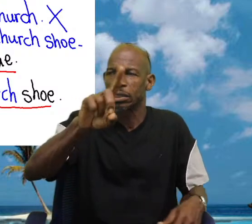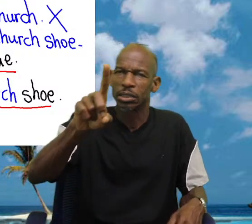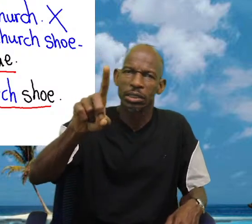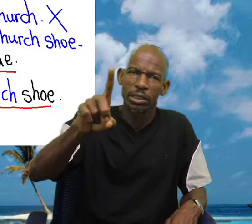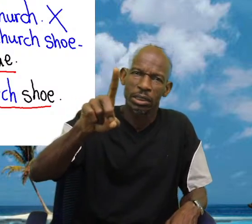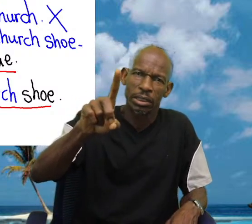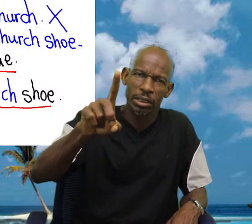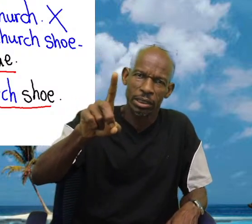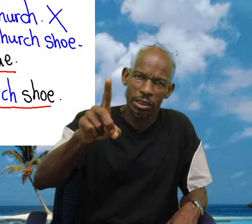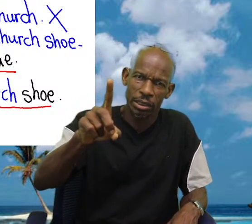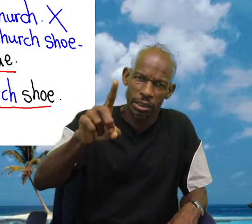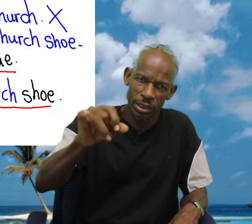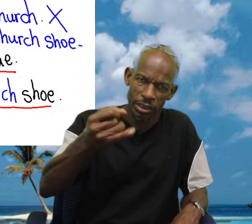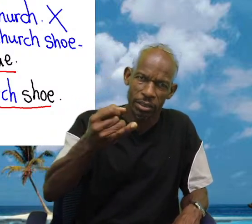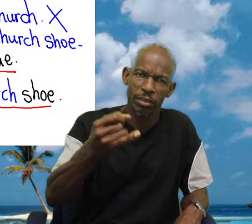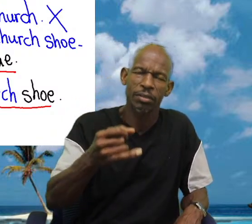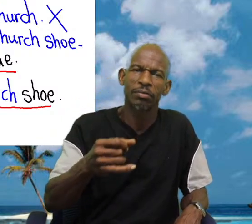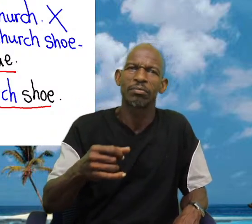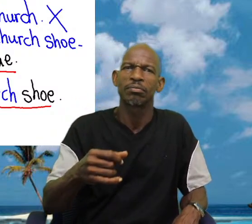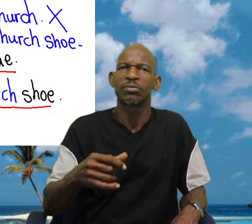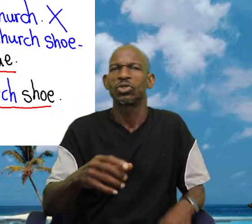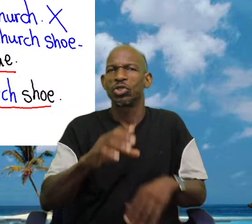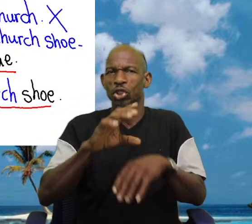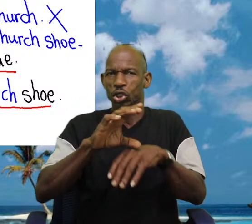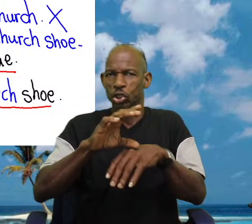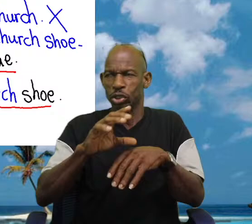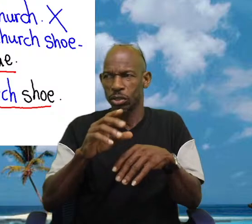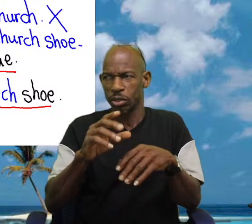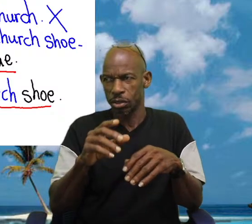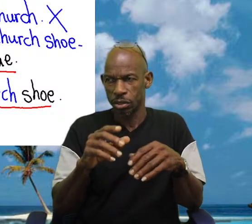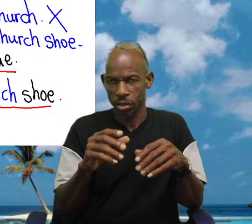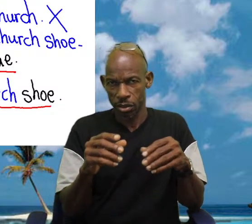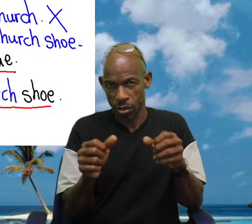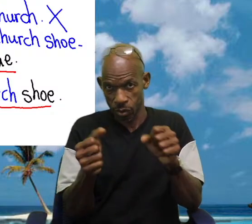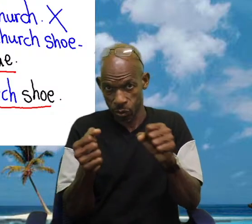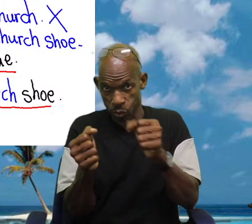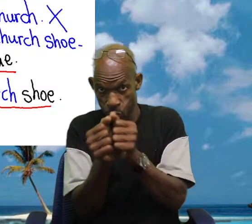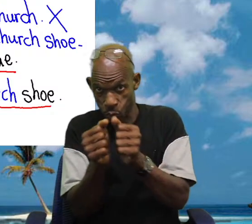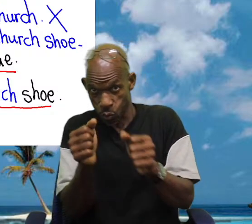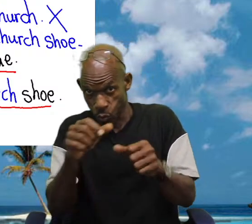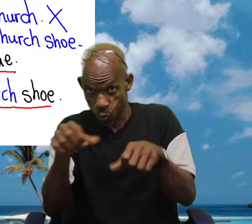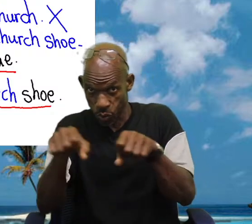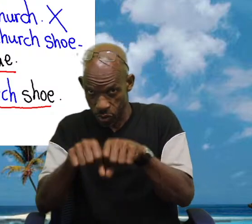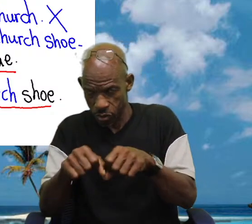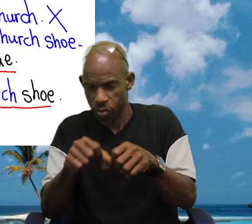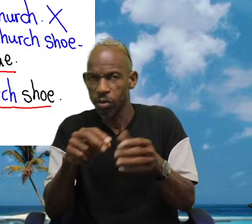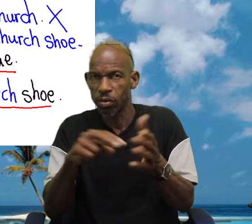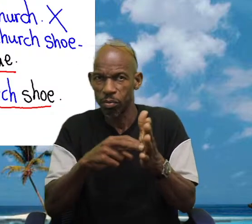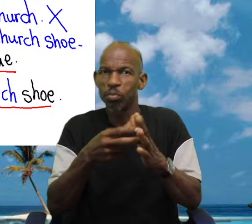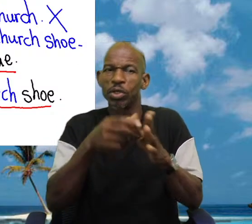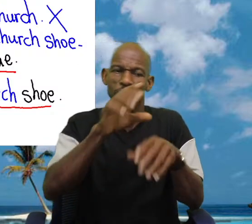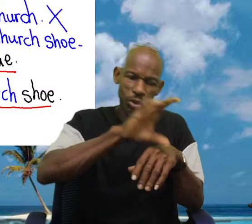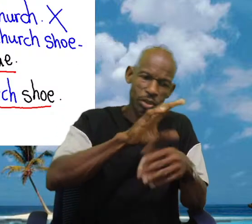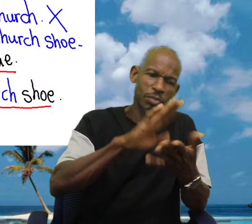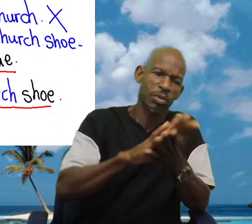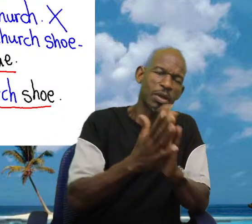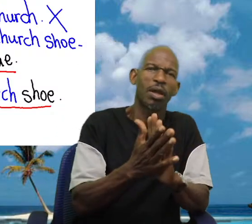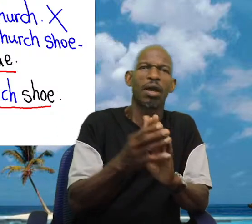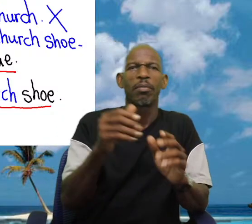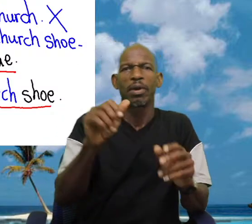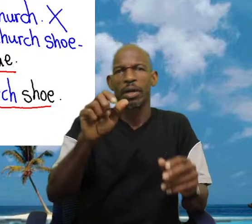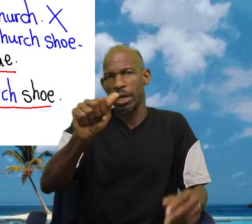describing what I'm going to use the shoe for. It is a church shoe. And I also have new. So both of them you